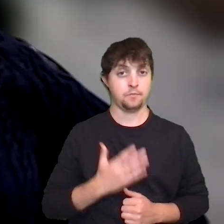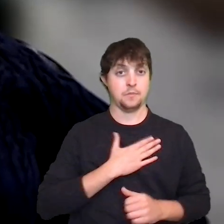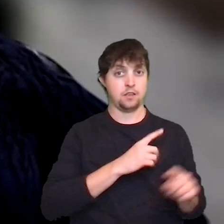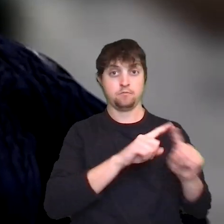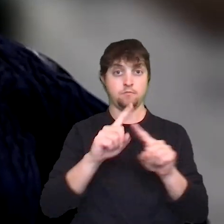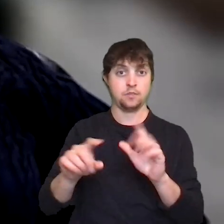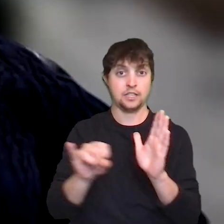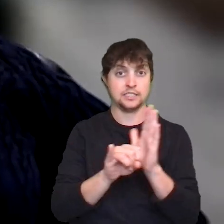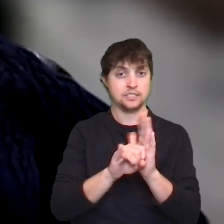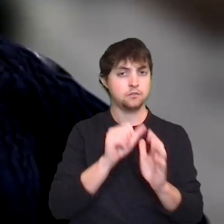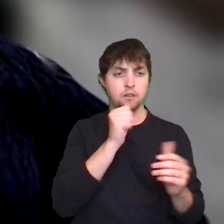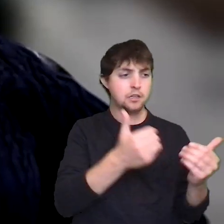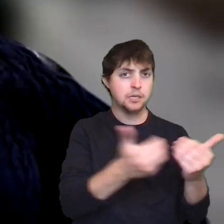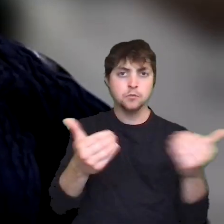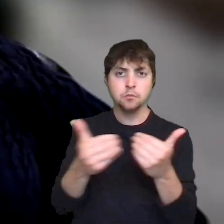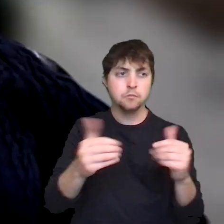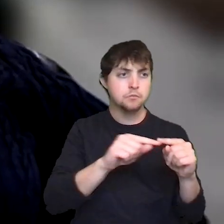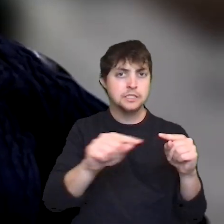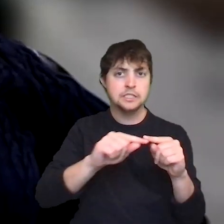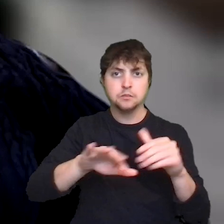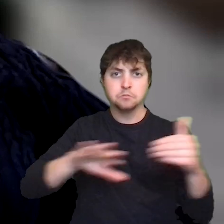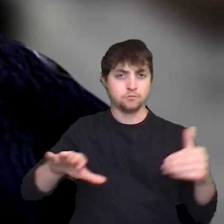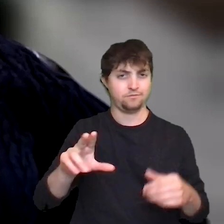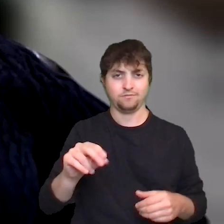My different identities are not kept separate